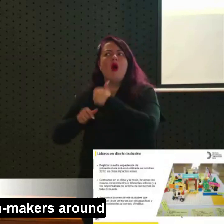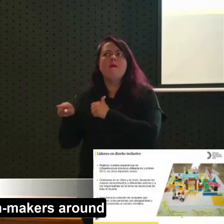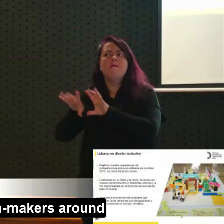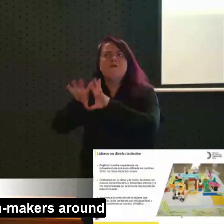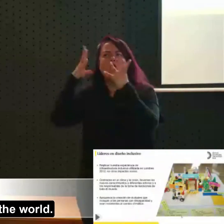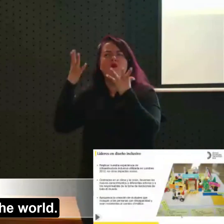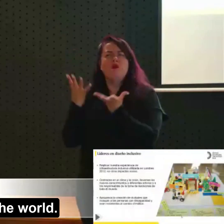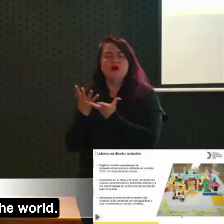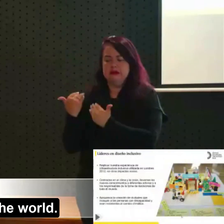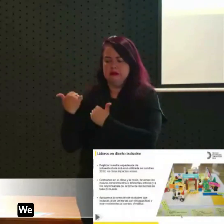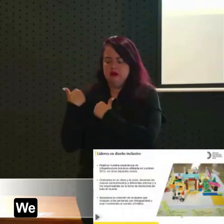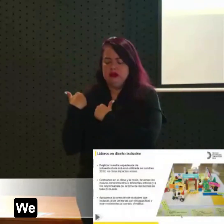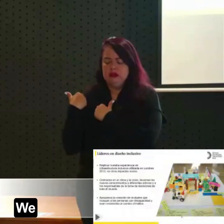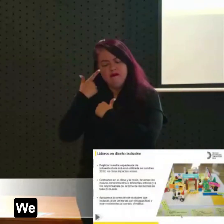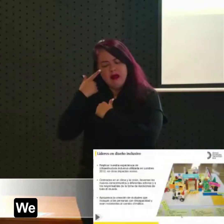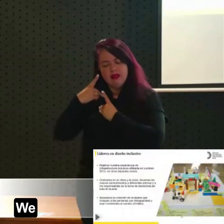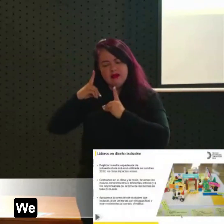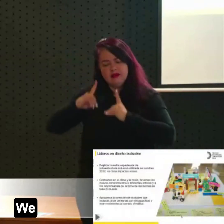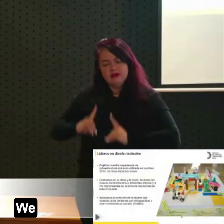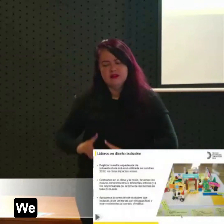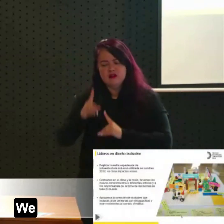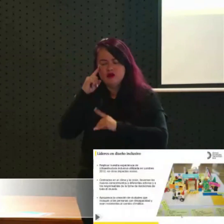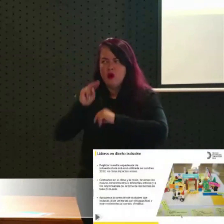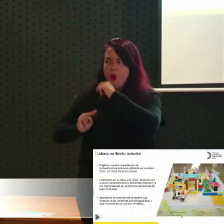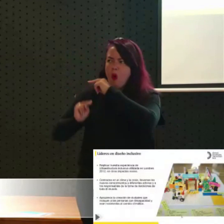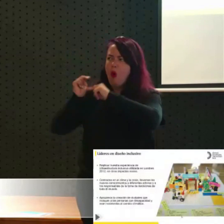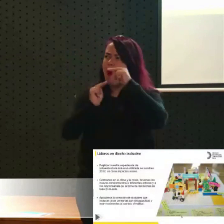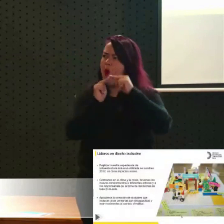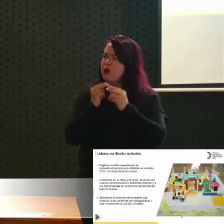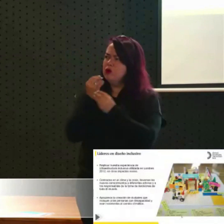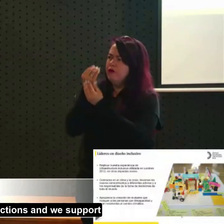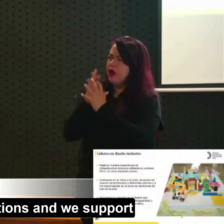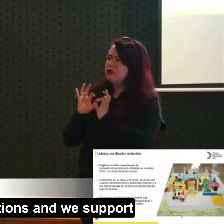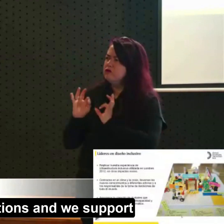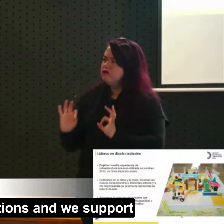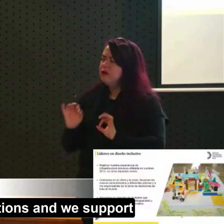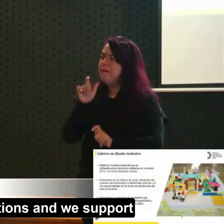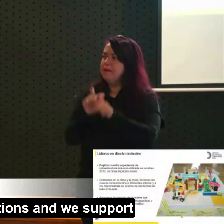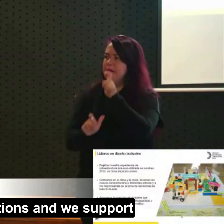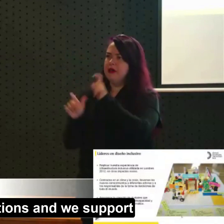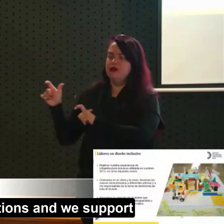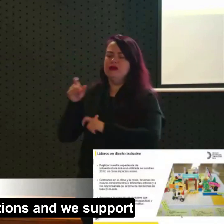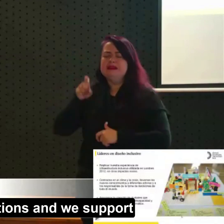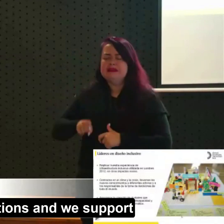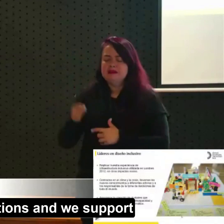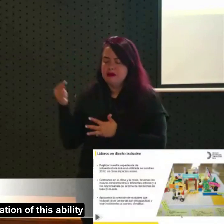makers around the world. We